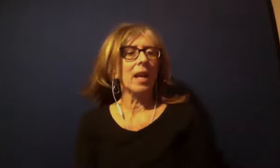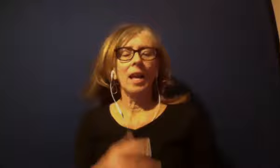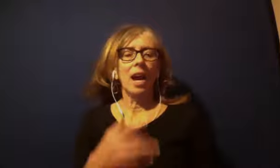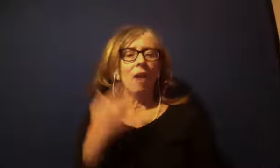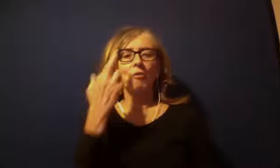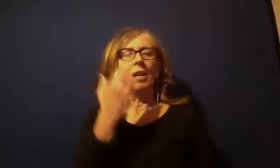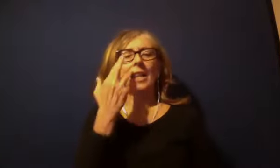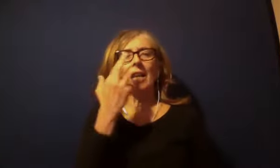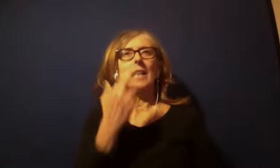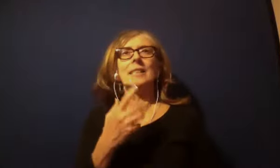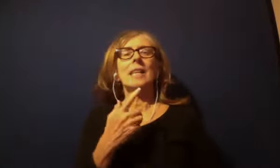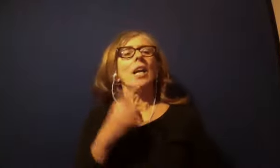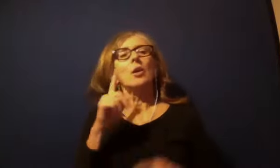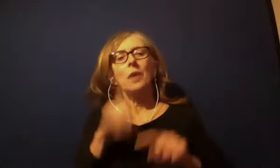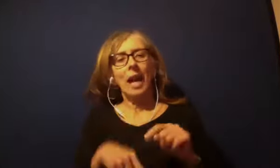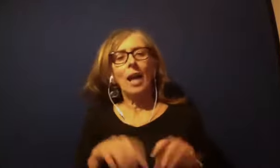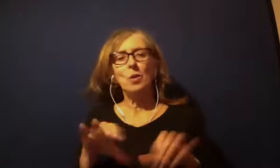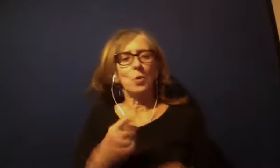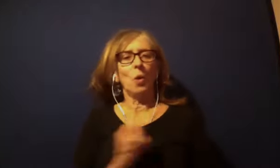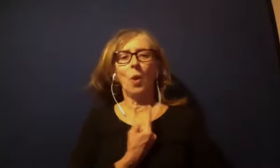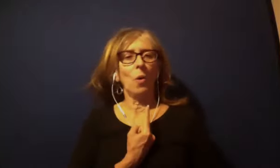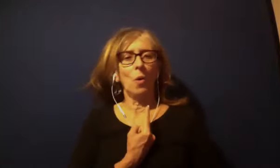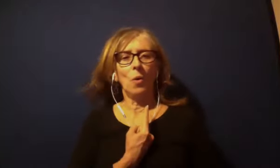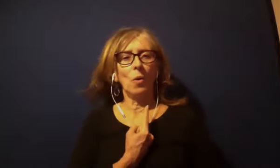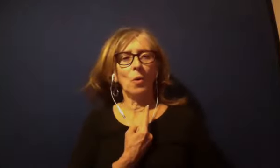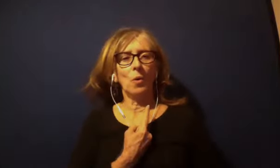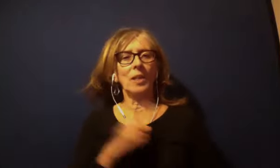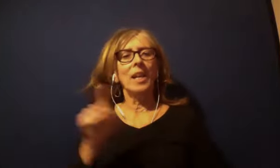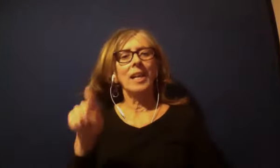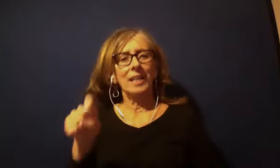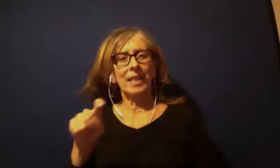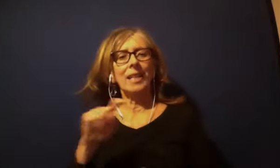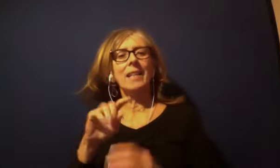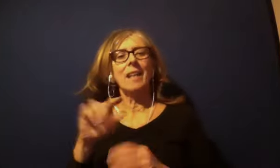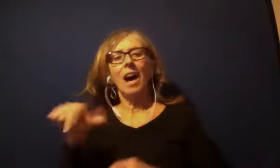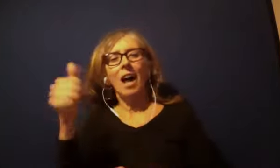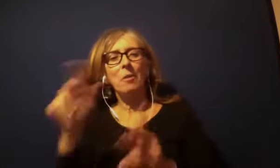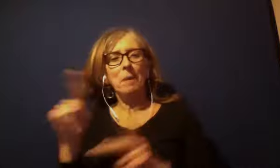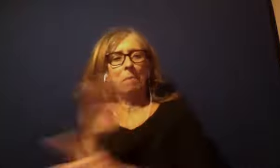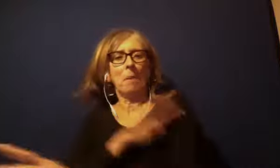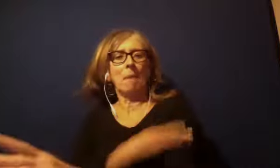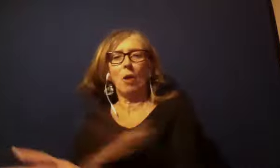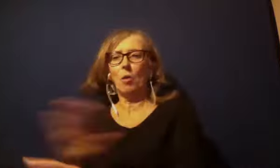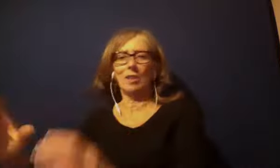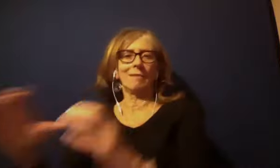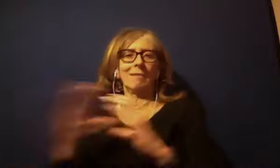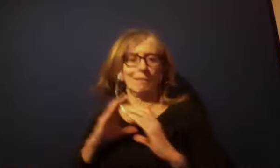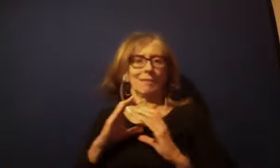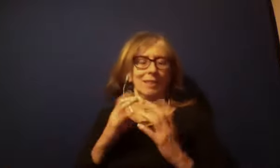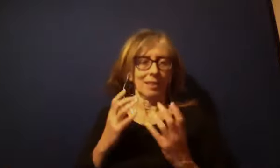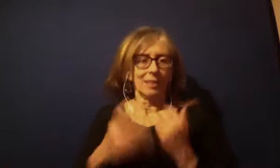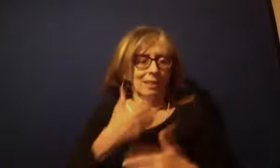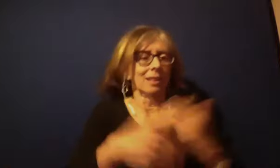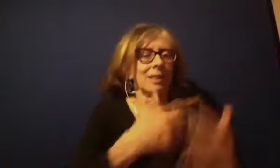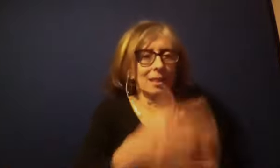need more. You need more than what you've got now. Because as I started to go through step 9, the wonderful elated feelings that I just